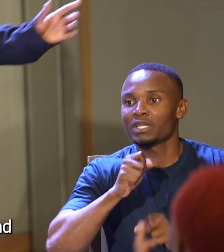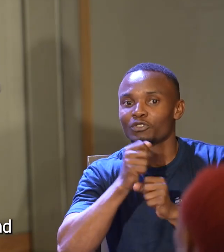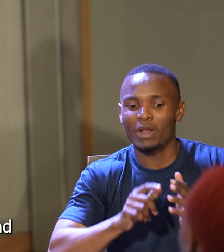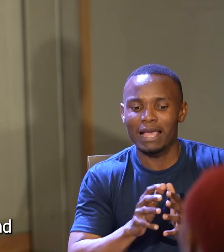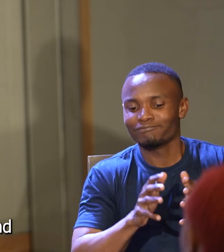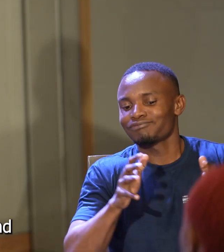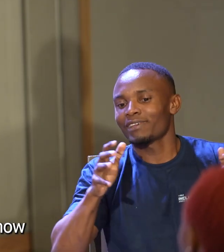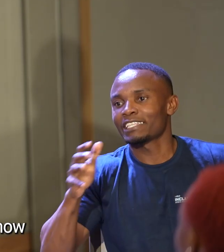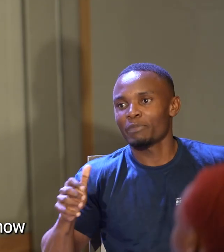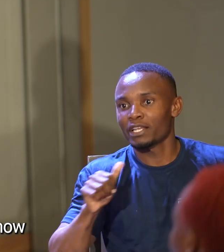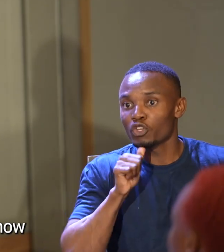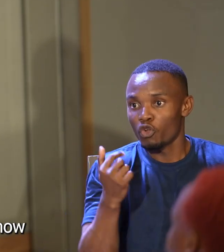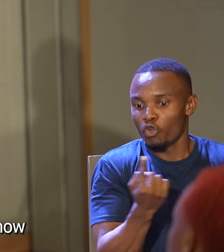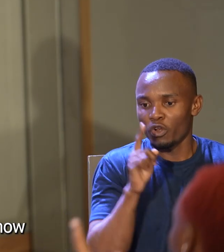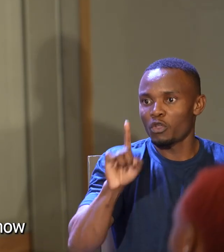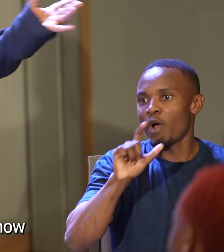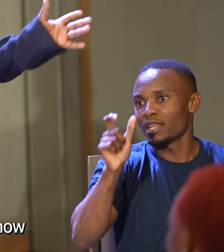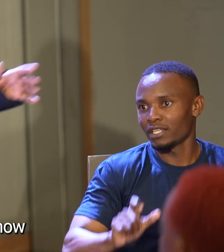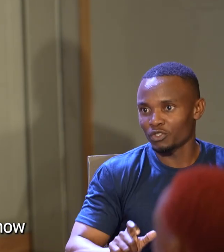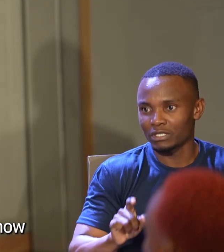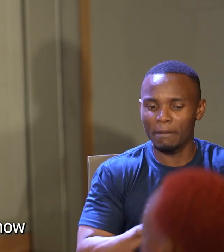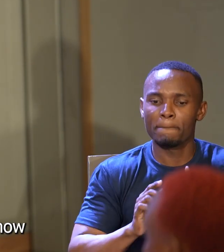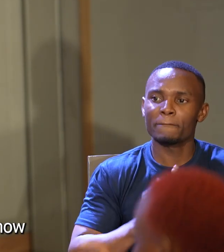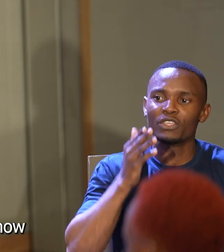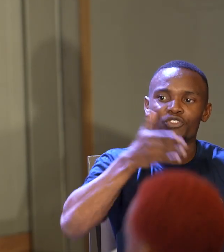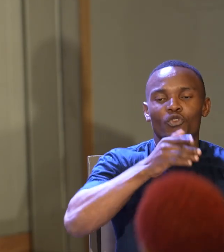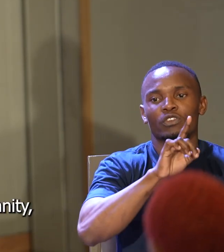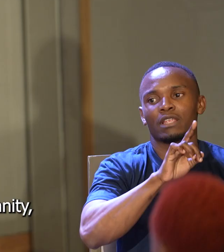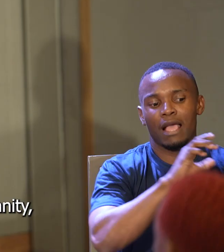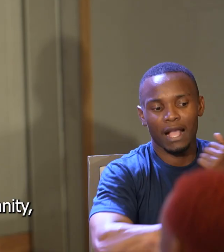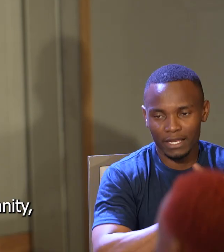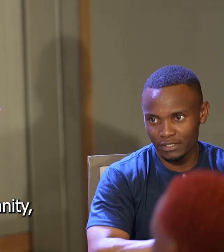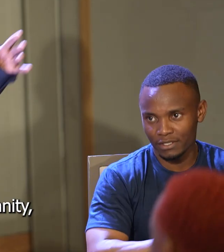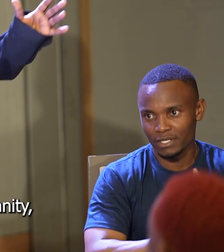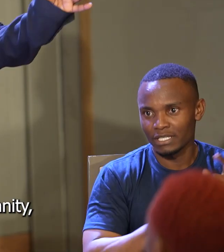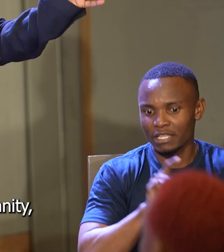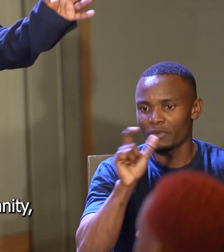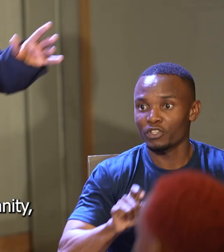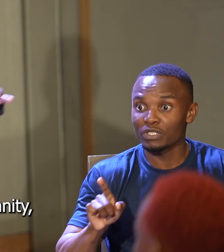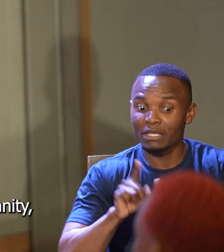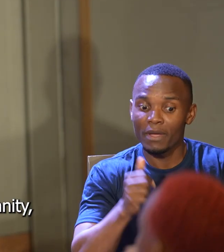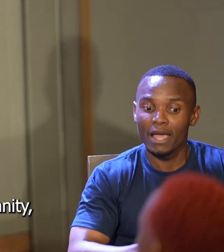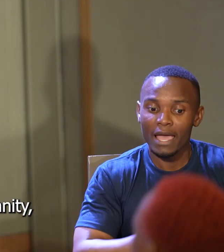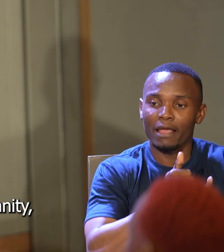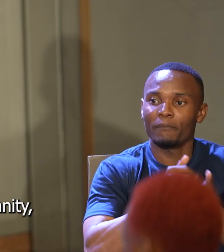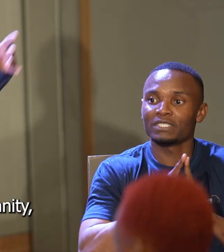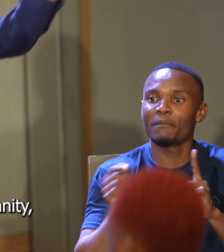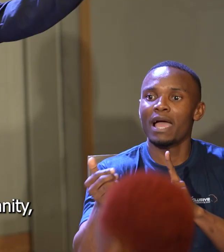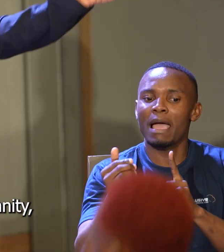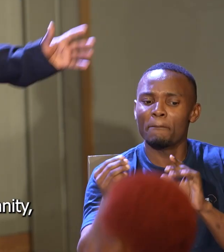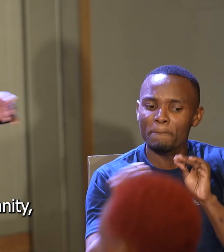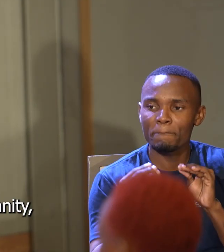expand beyond a region, beyond a country, and meet the needs